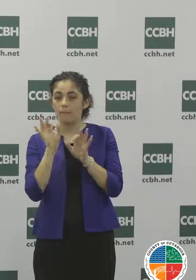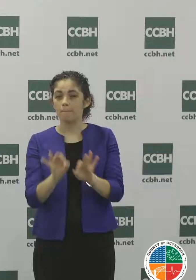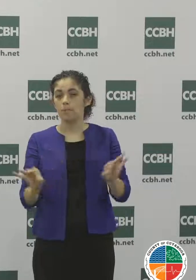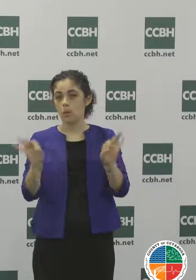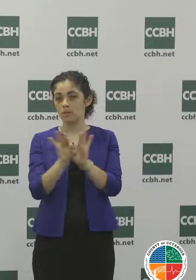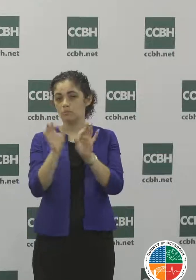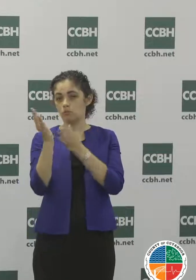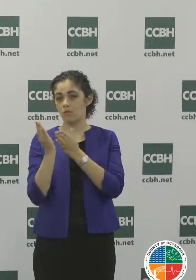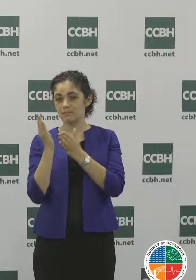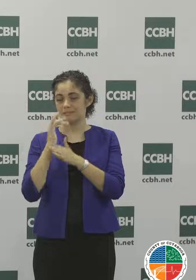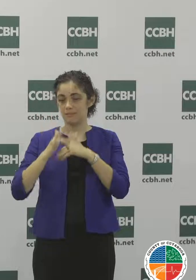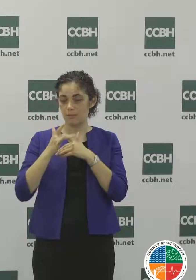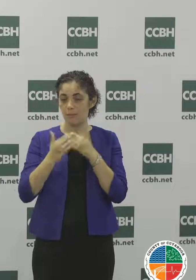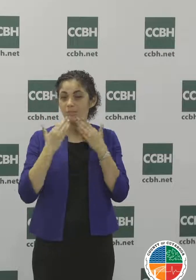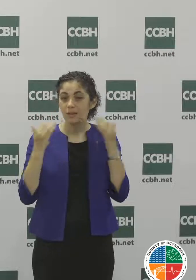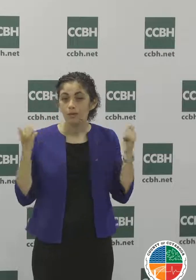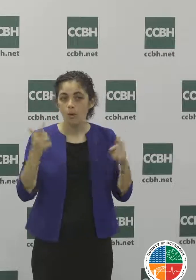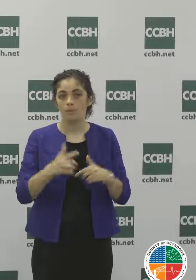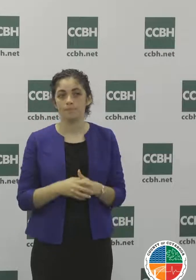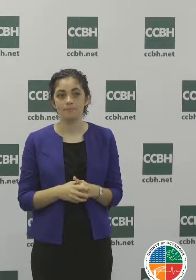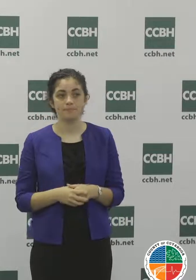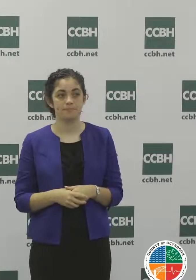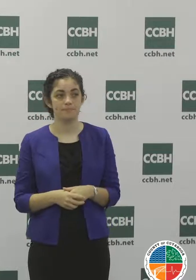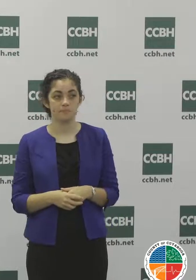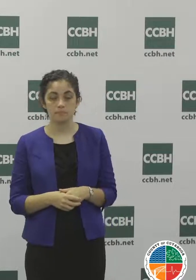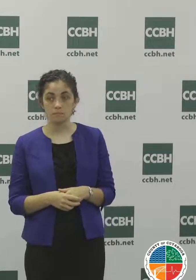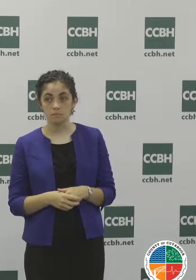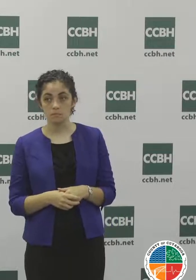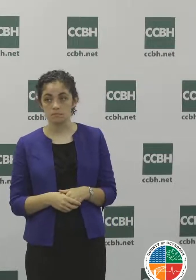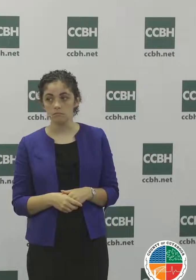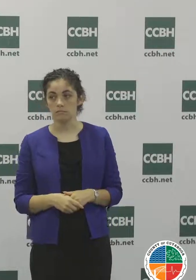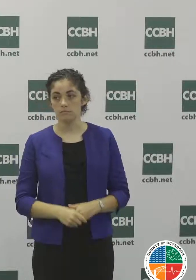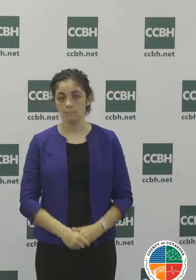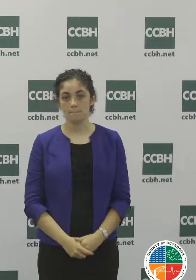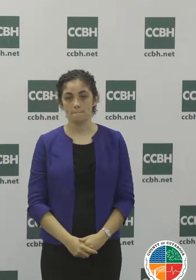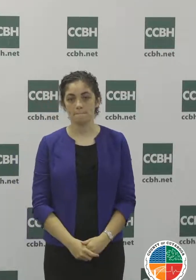available. Thank you all very much.